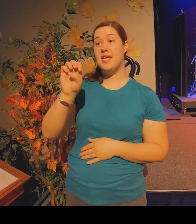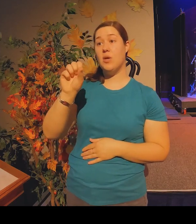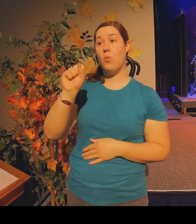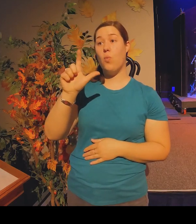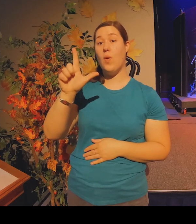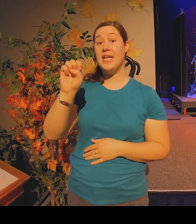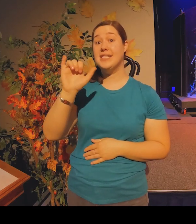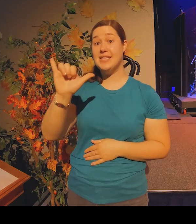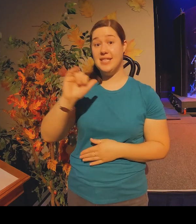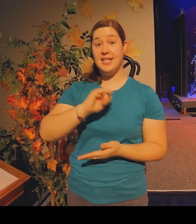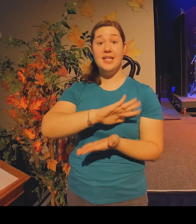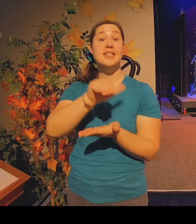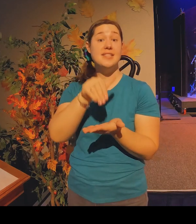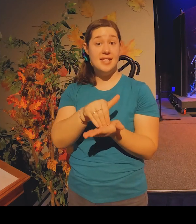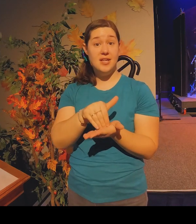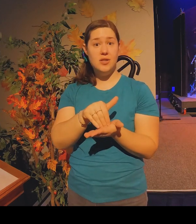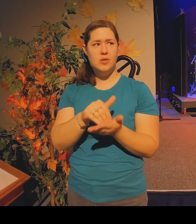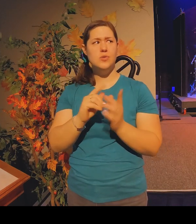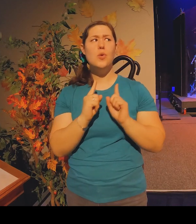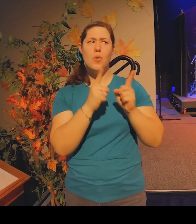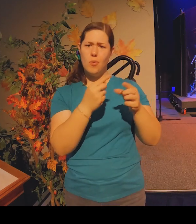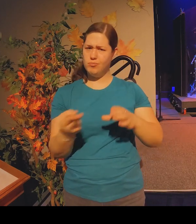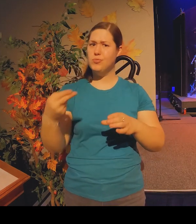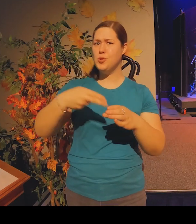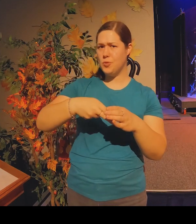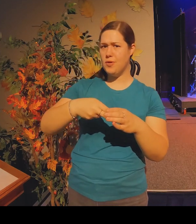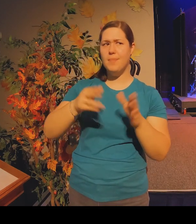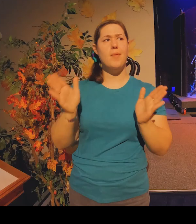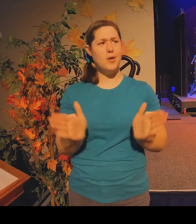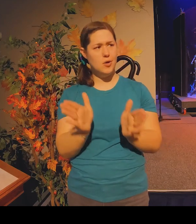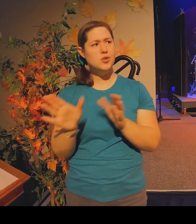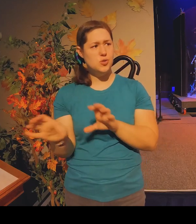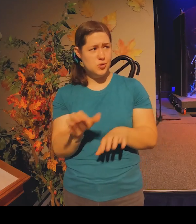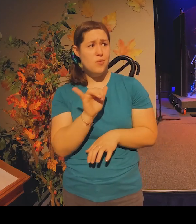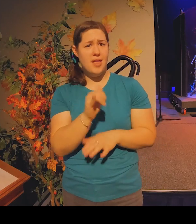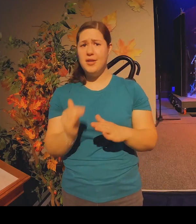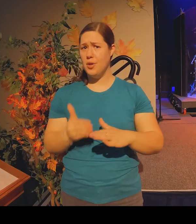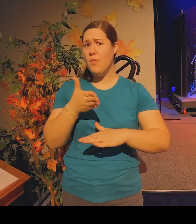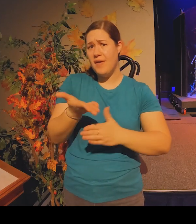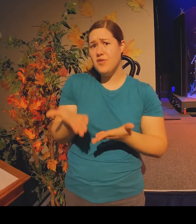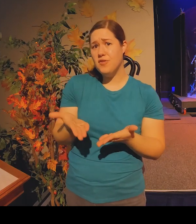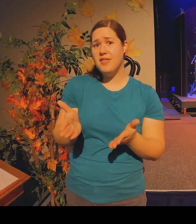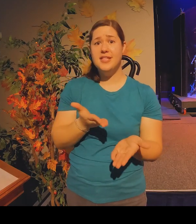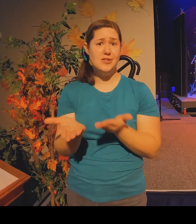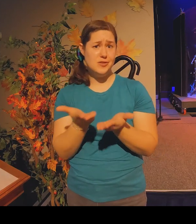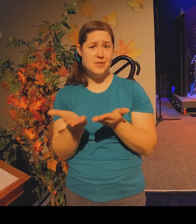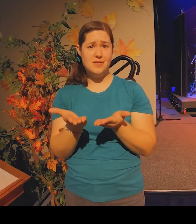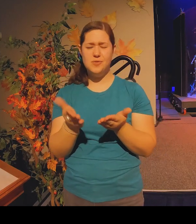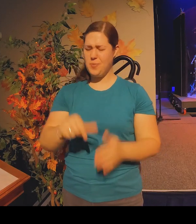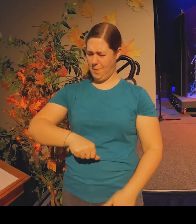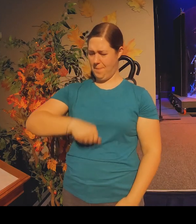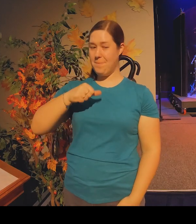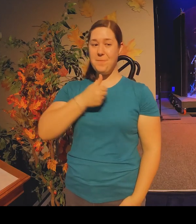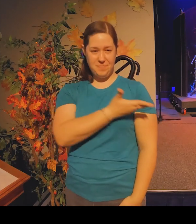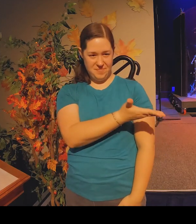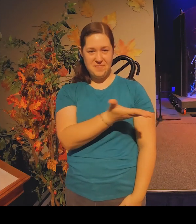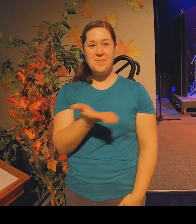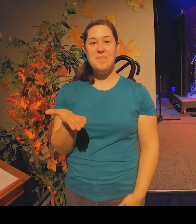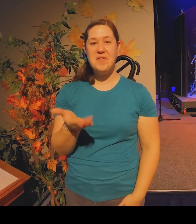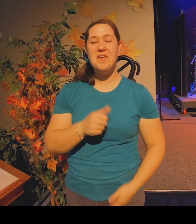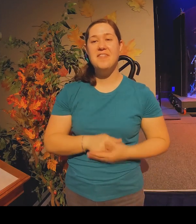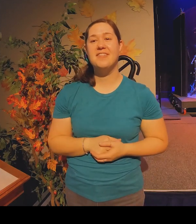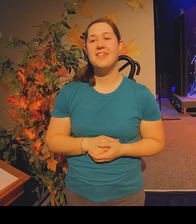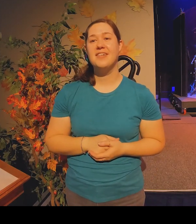It's a special day for them. So I encourage you to do that right after this service. We are very proud of them. You probably noticed